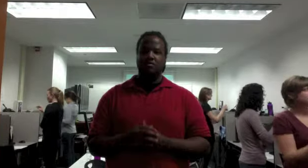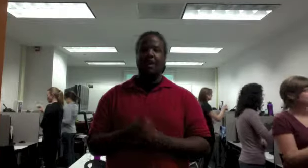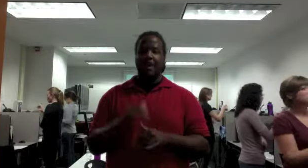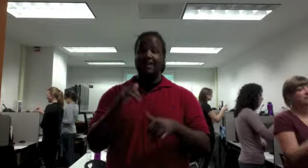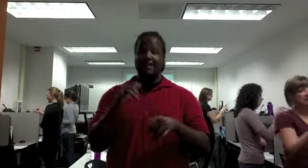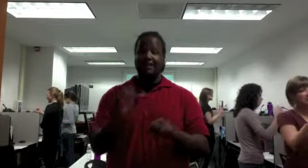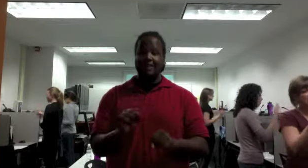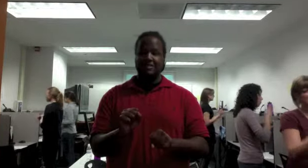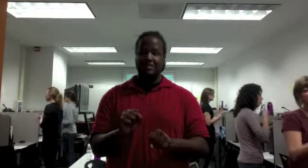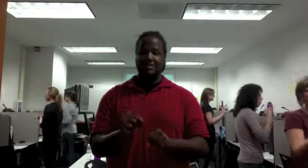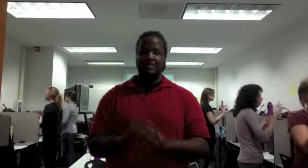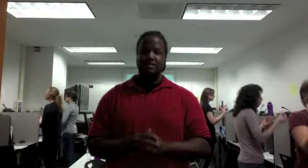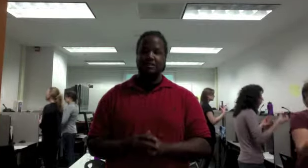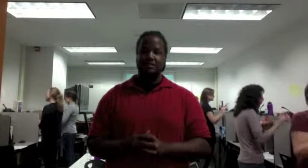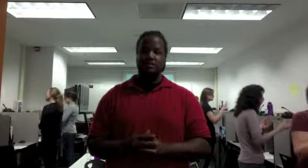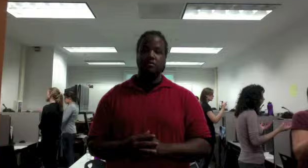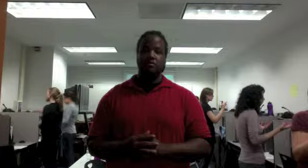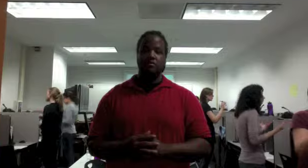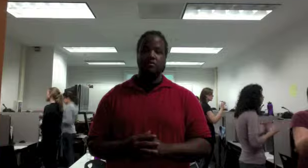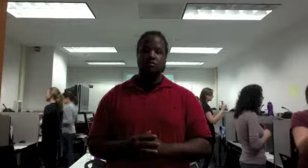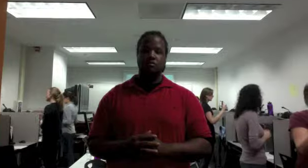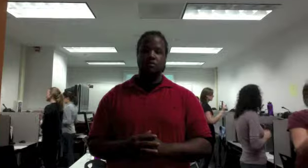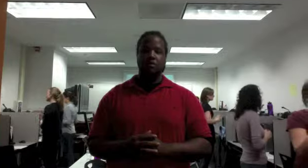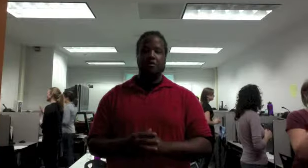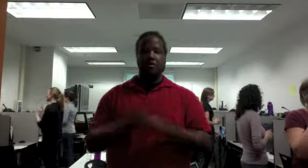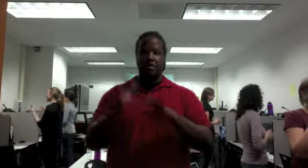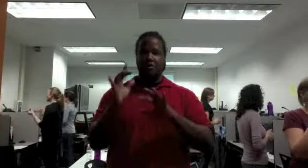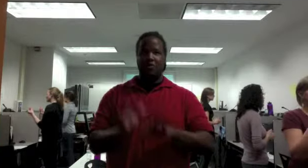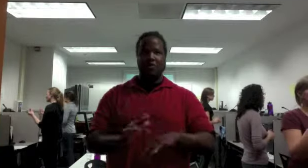Is it humid today? Yes, very.